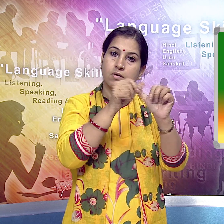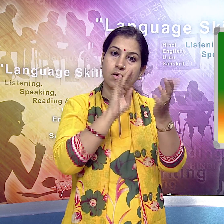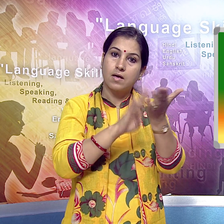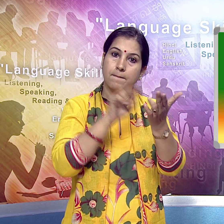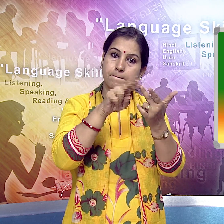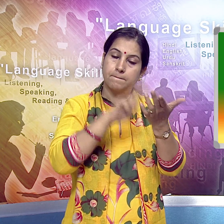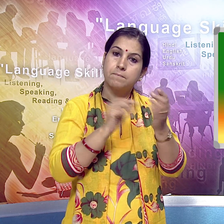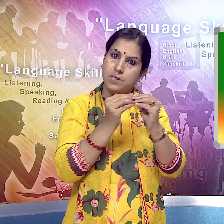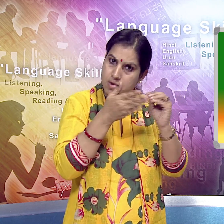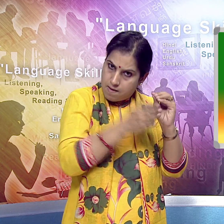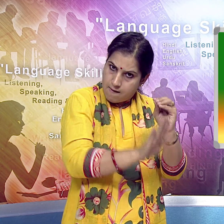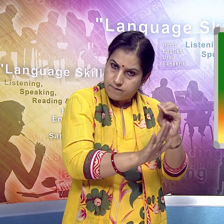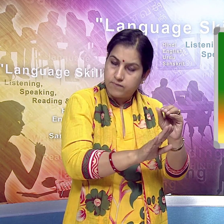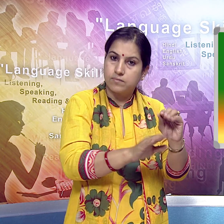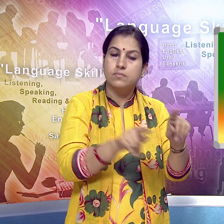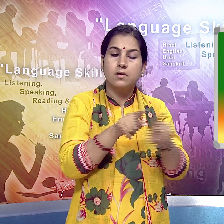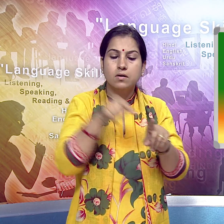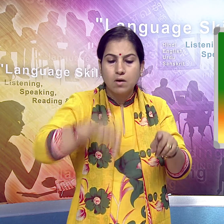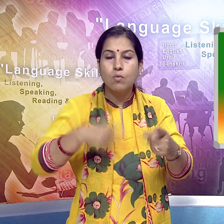Now we will talk about vitamin C.